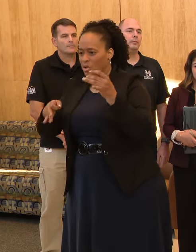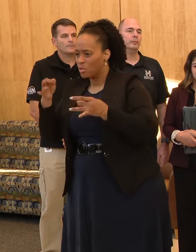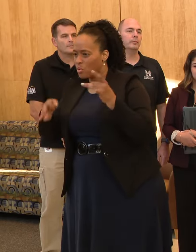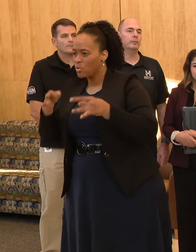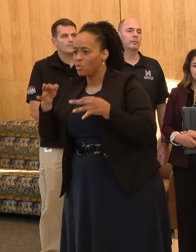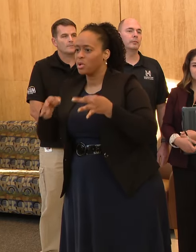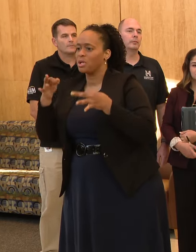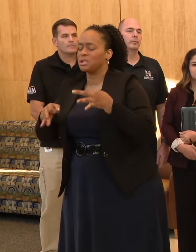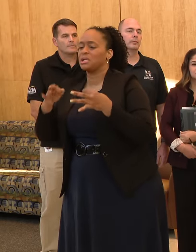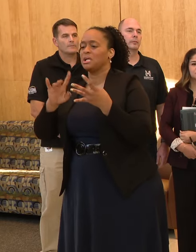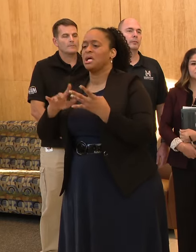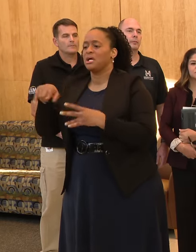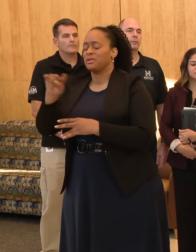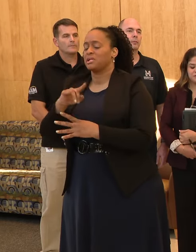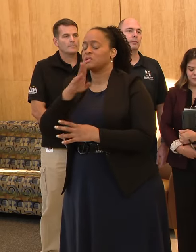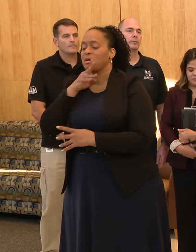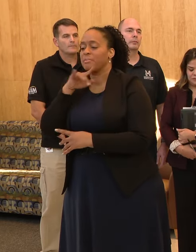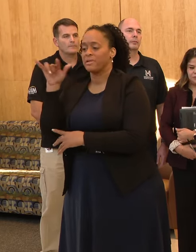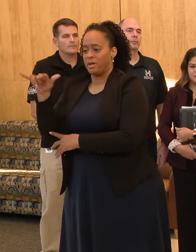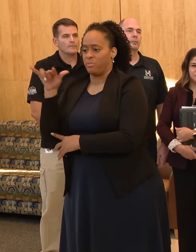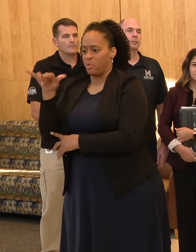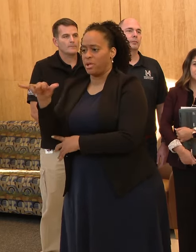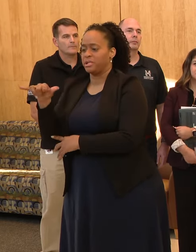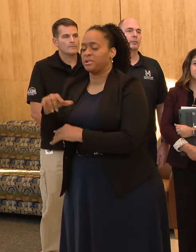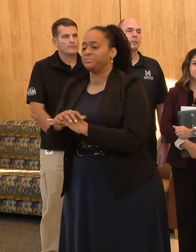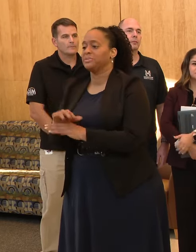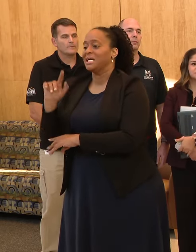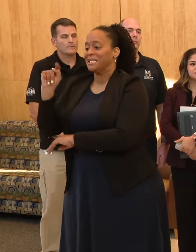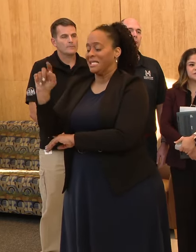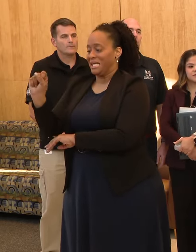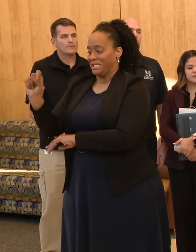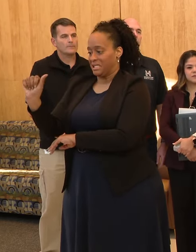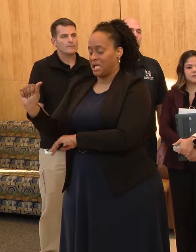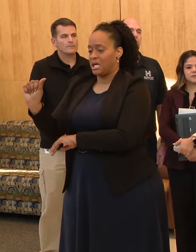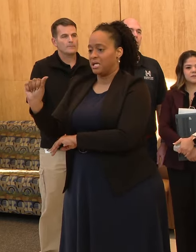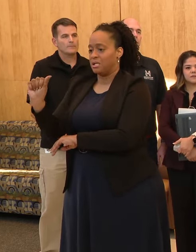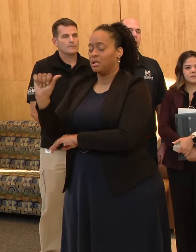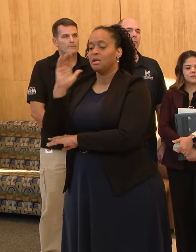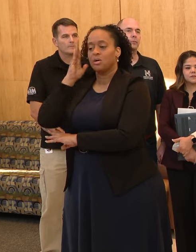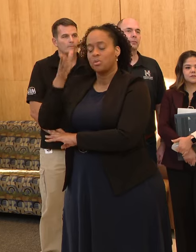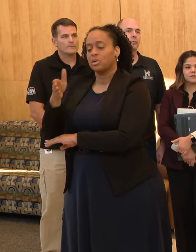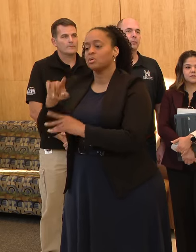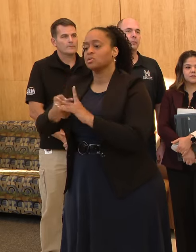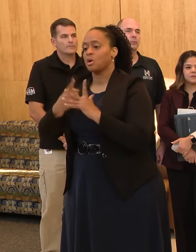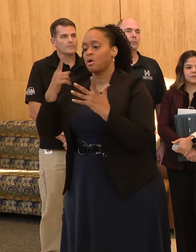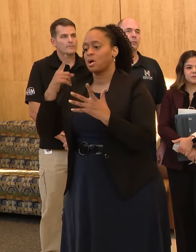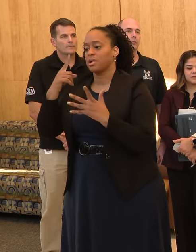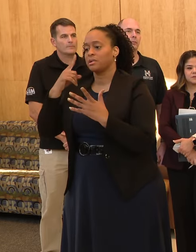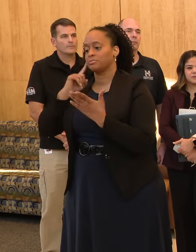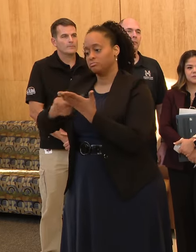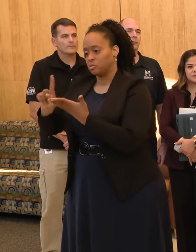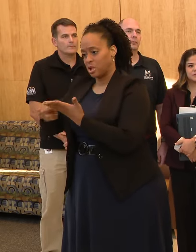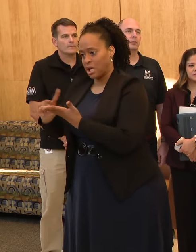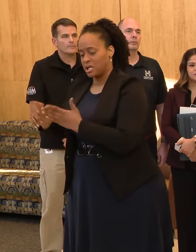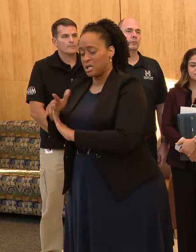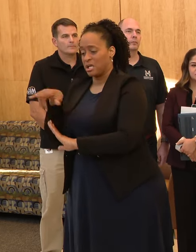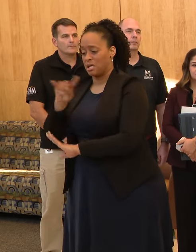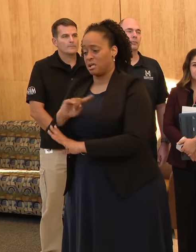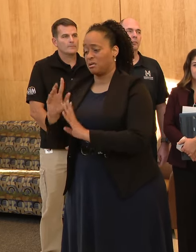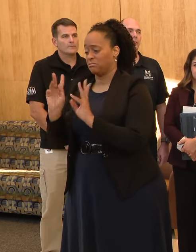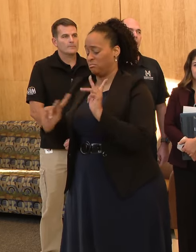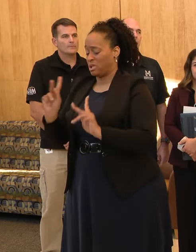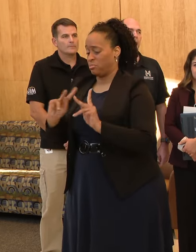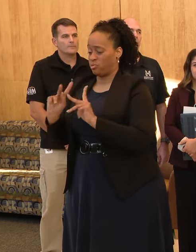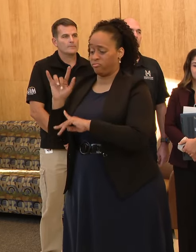airport. Let's speak about the airport. TSA will start taking passengers in the morning at 9